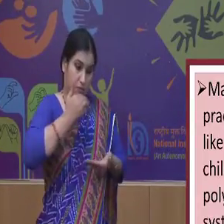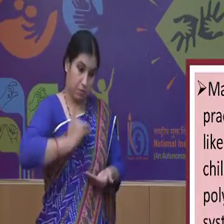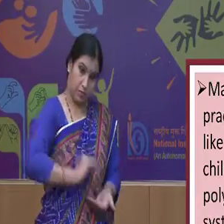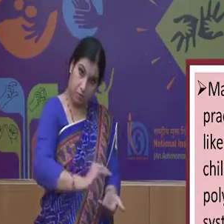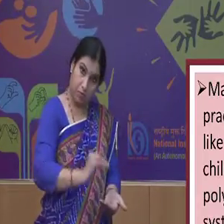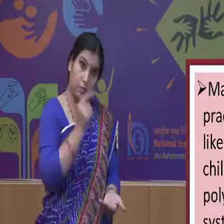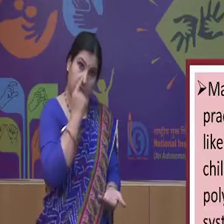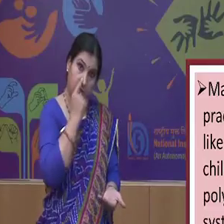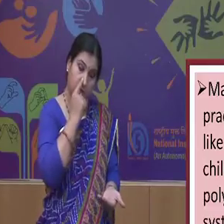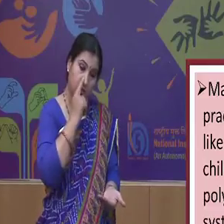soon after birth,